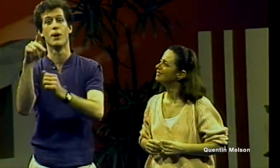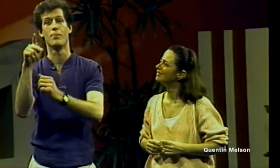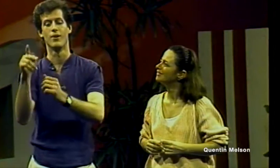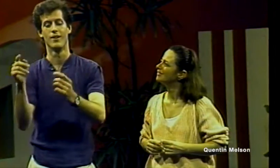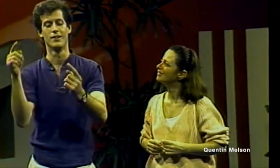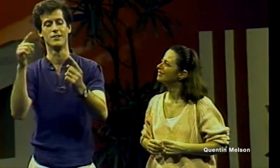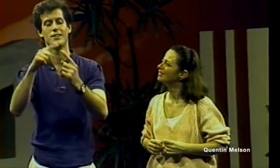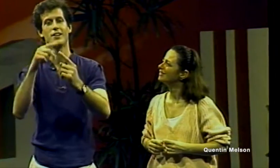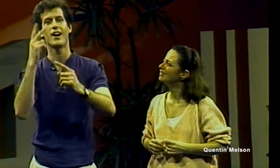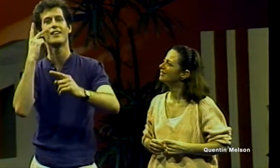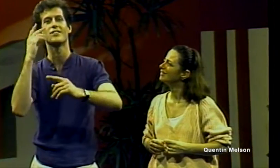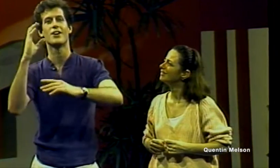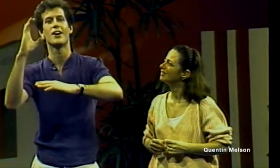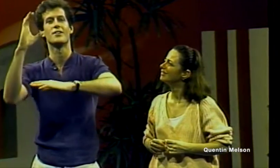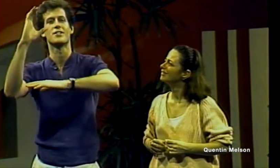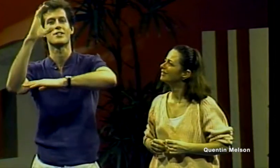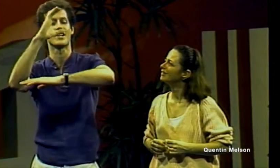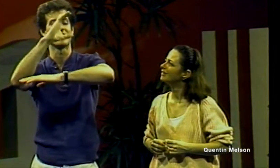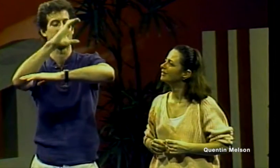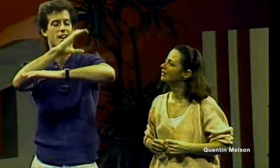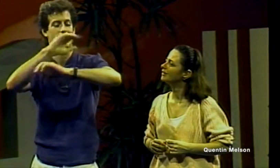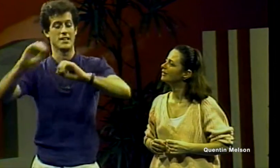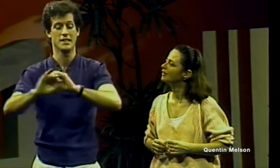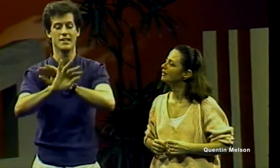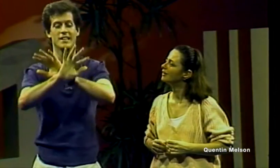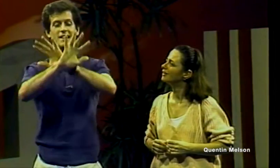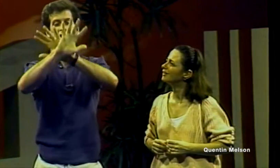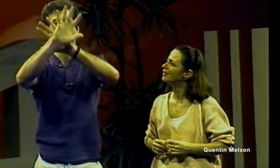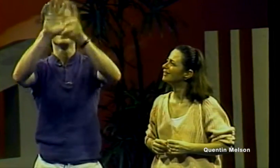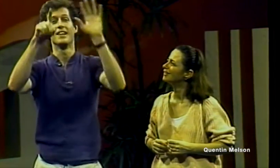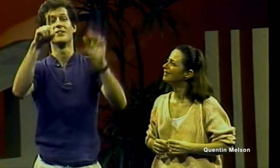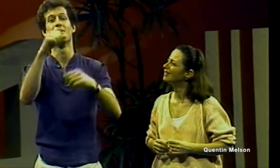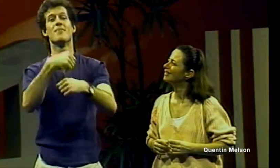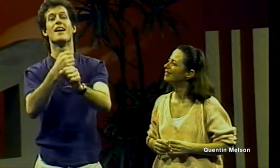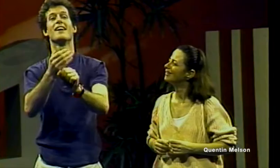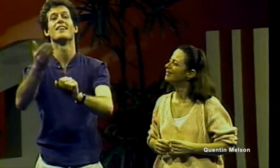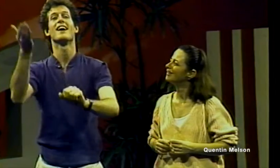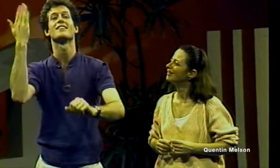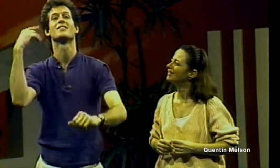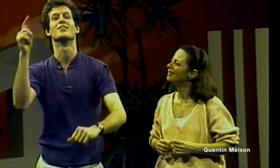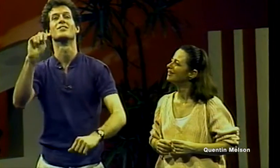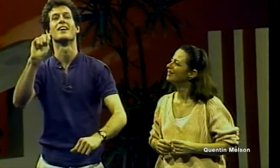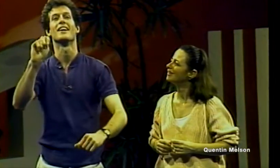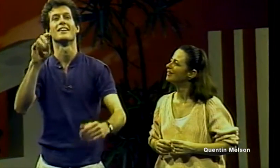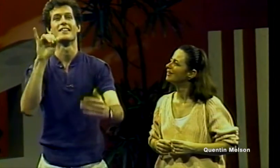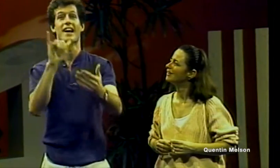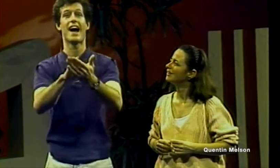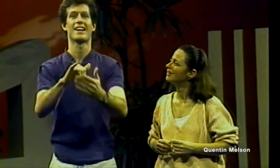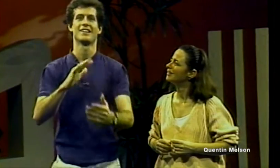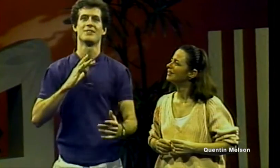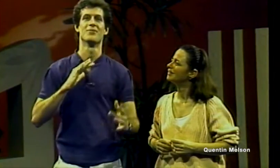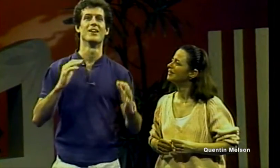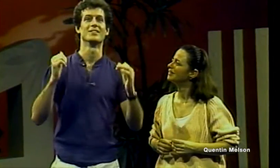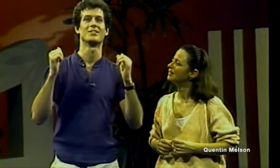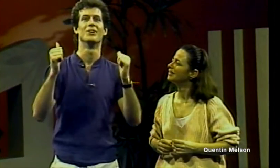purple until I saw the sunset that you made last Tuesday. That was